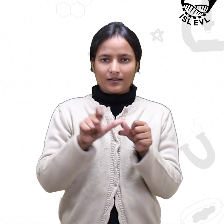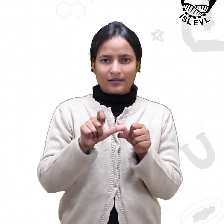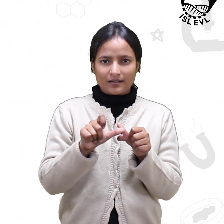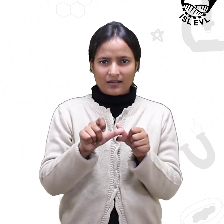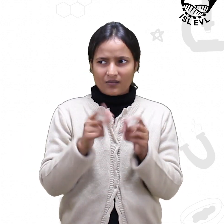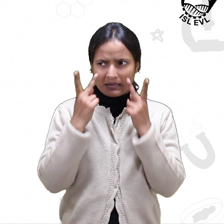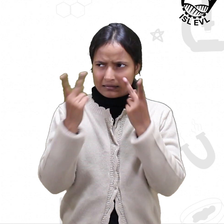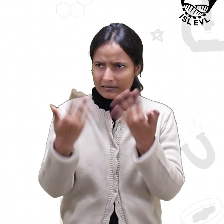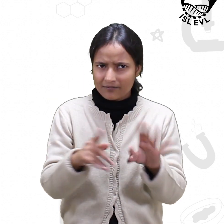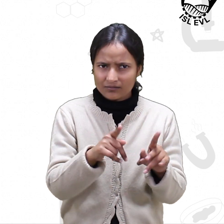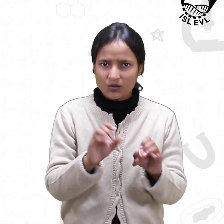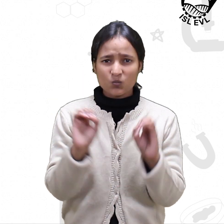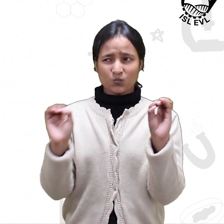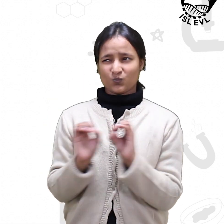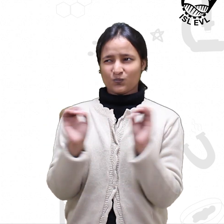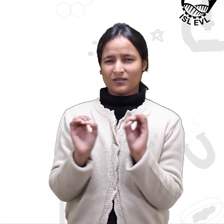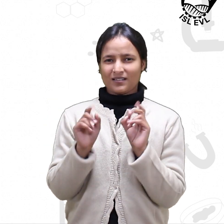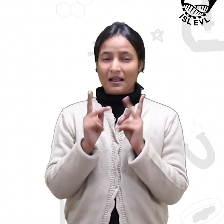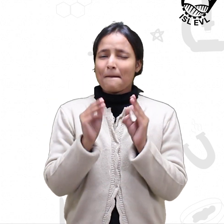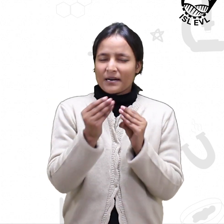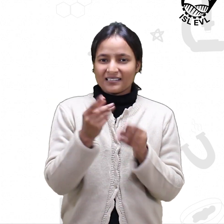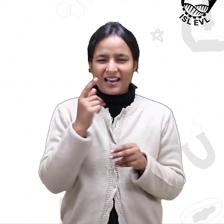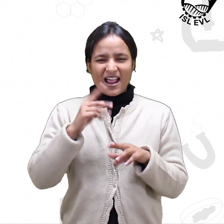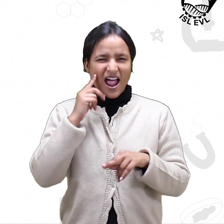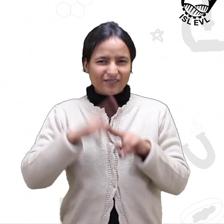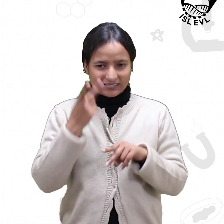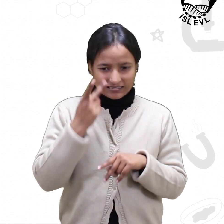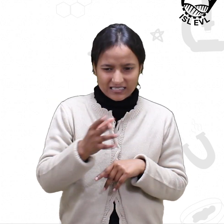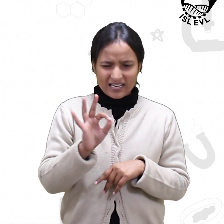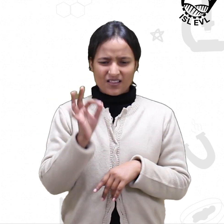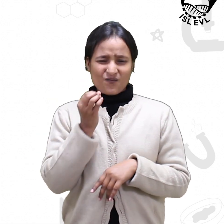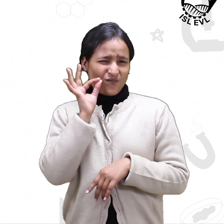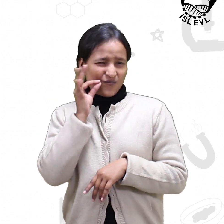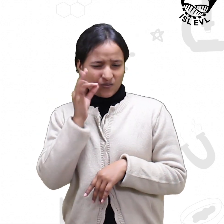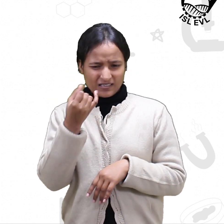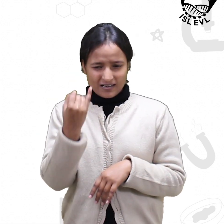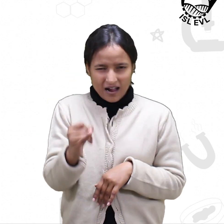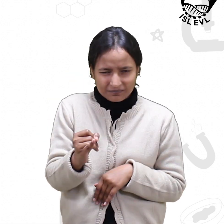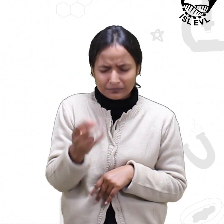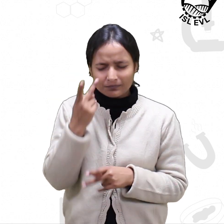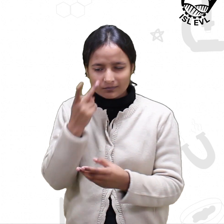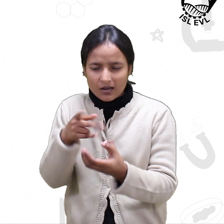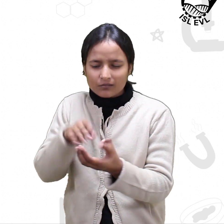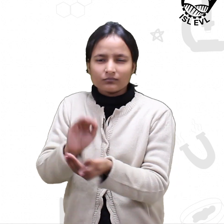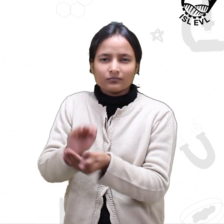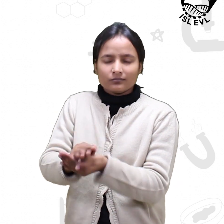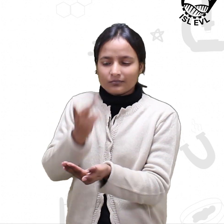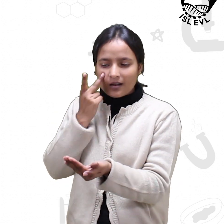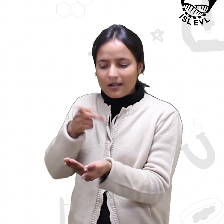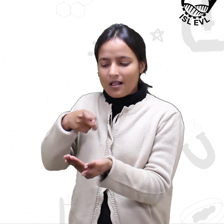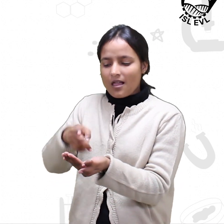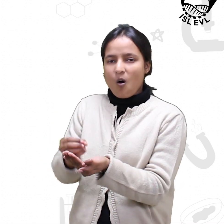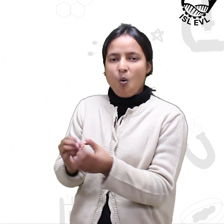you probably haven't. Actually, next time you see a rotting fruit, take a closer look at it. If flies have laid eggs